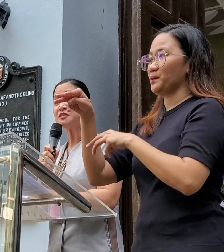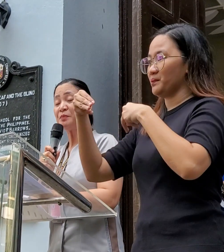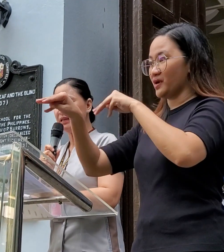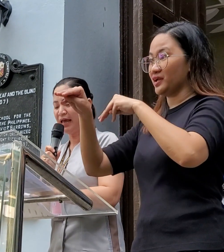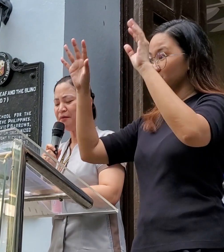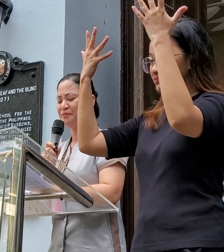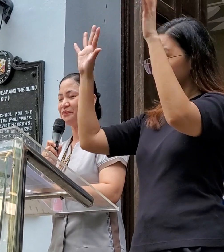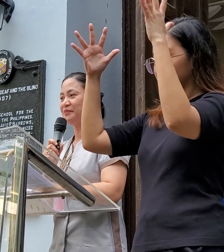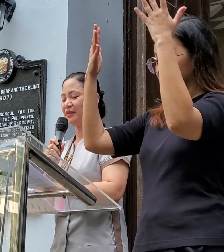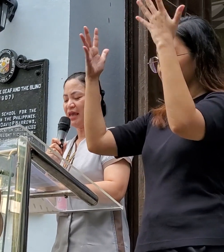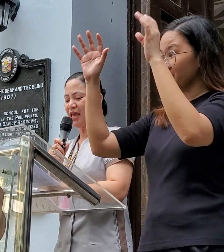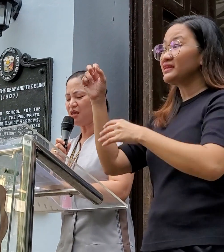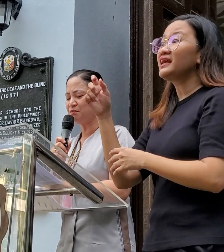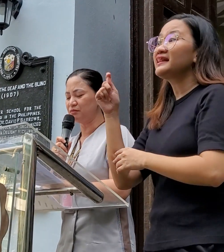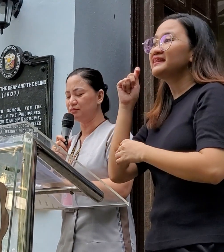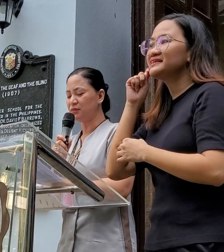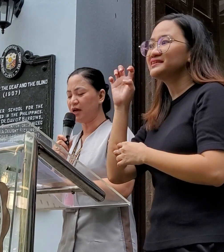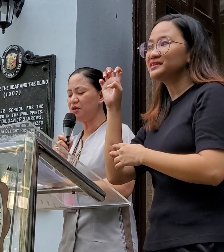Tess Espina,